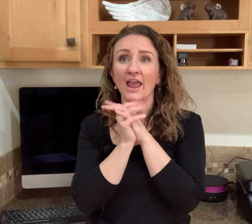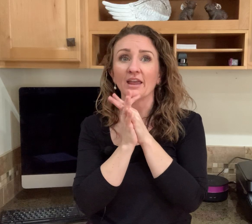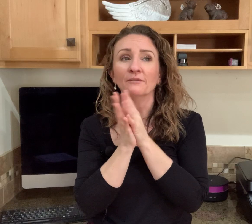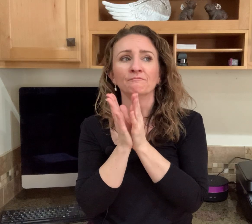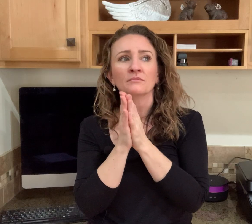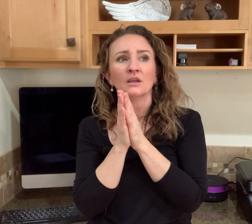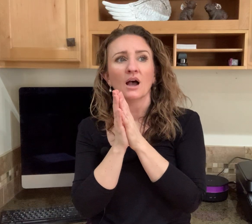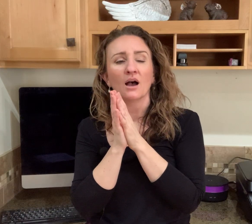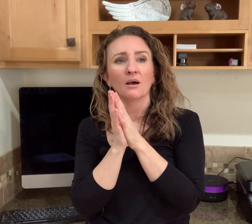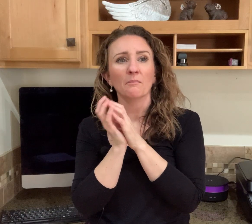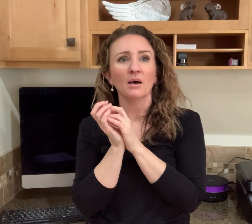say, I